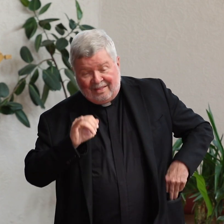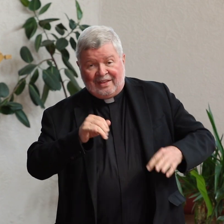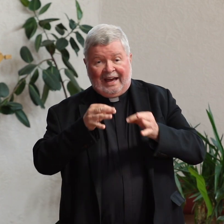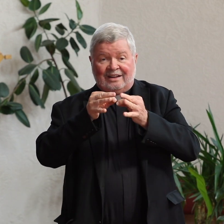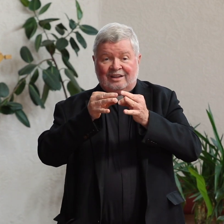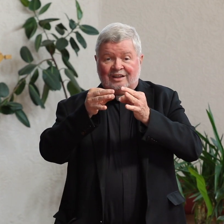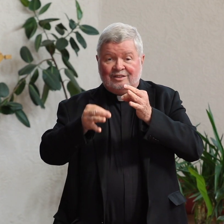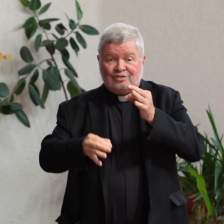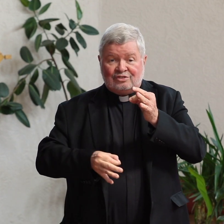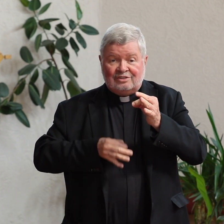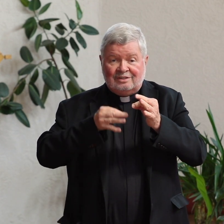That is